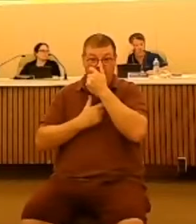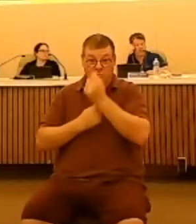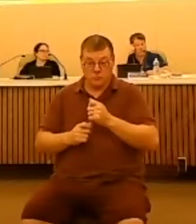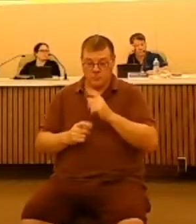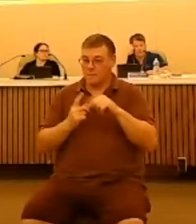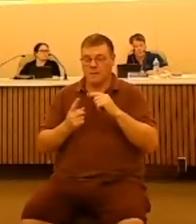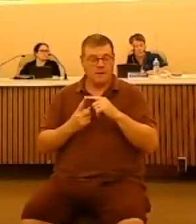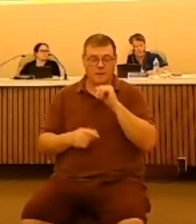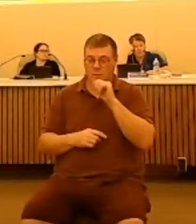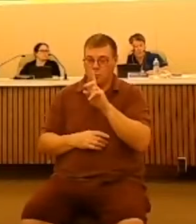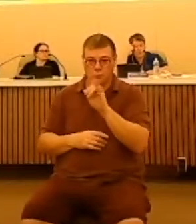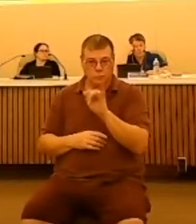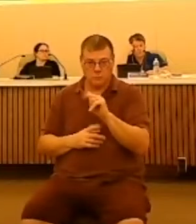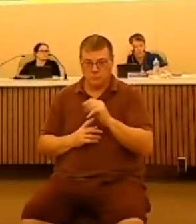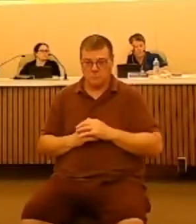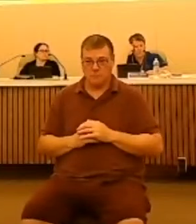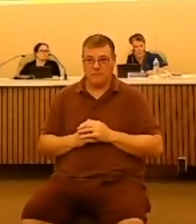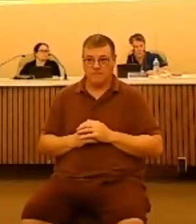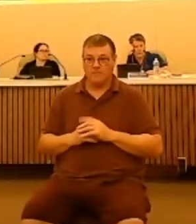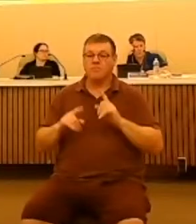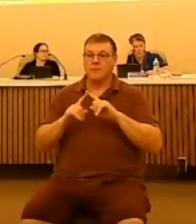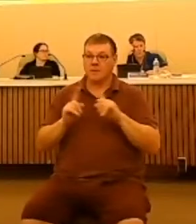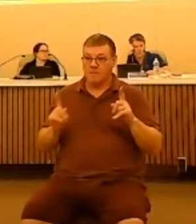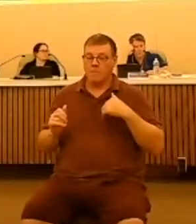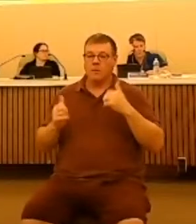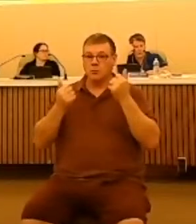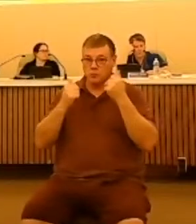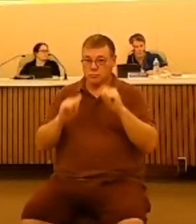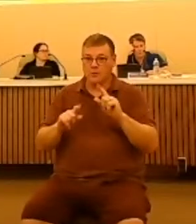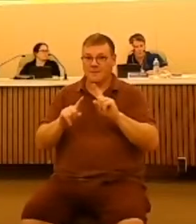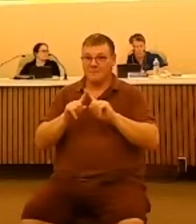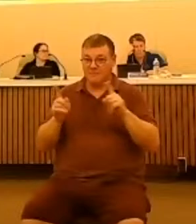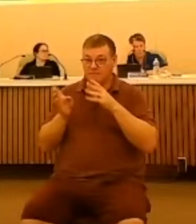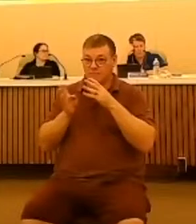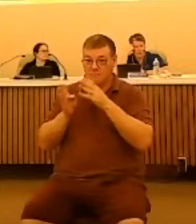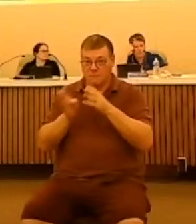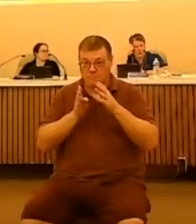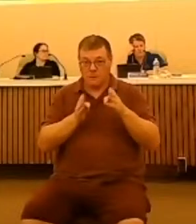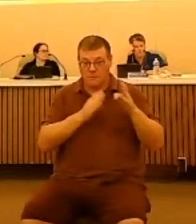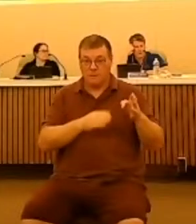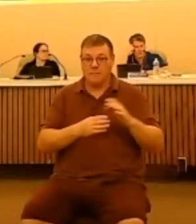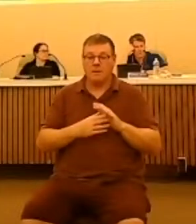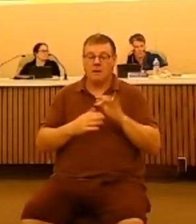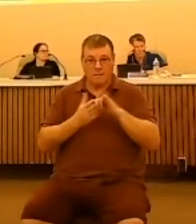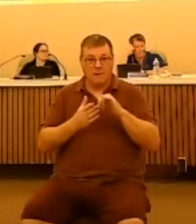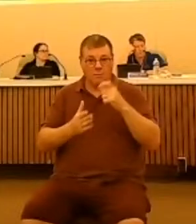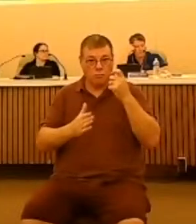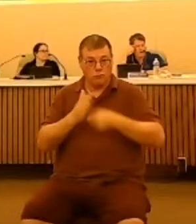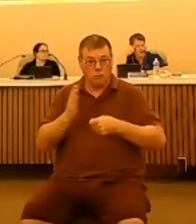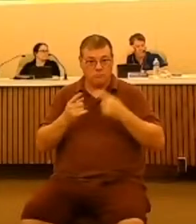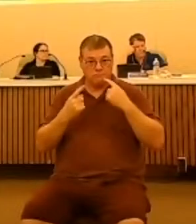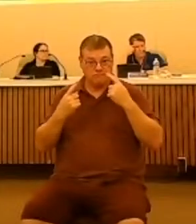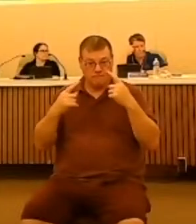it, then we don't do it. But we've been trying a couple different methods that are cost effective